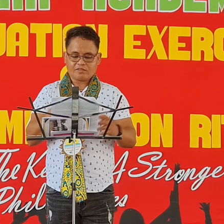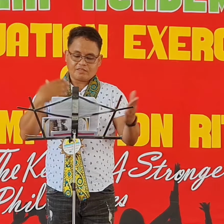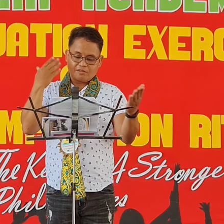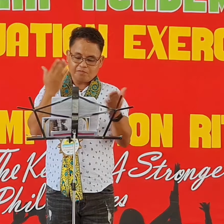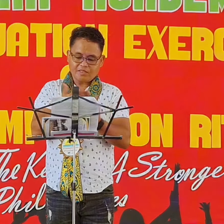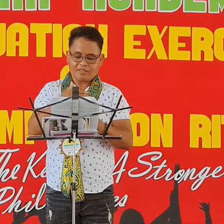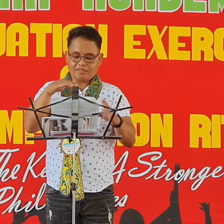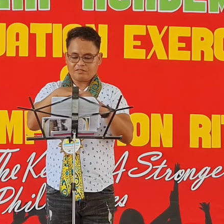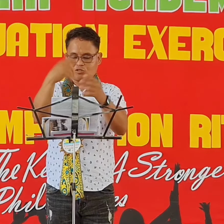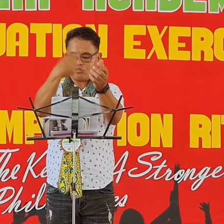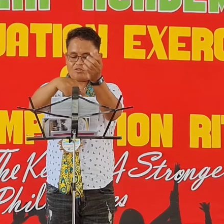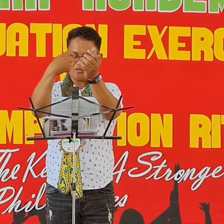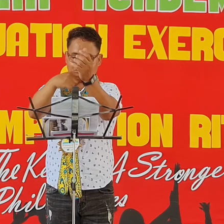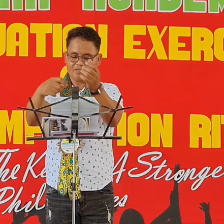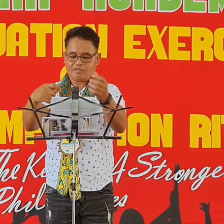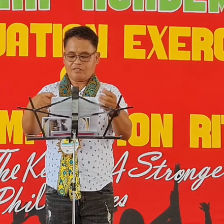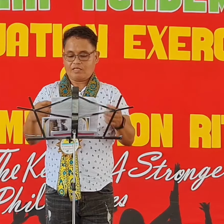When we arrived in Tag Billeran.